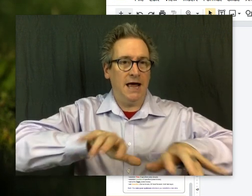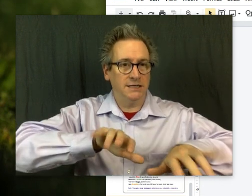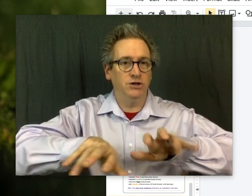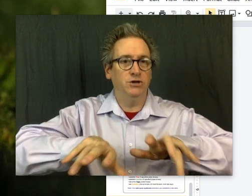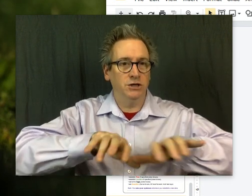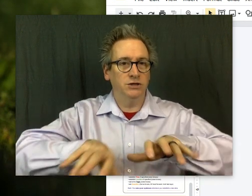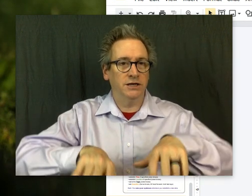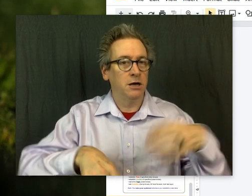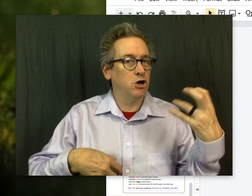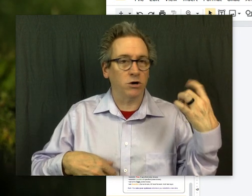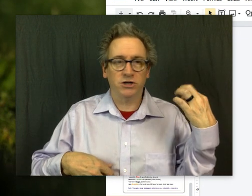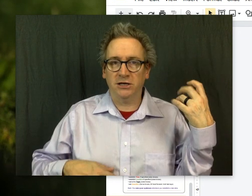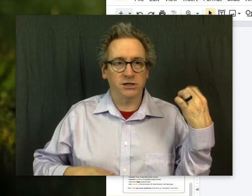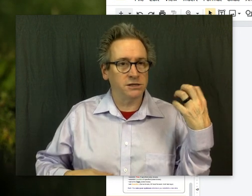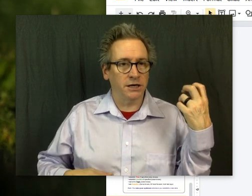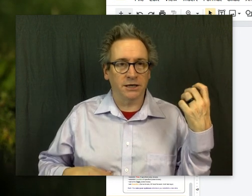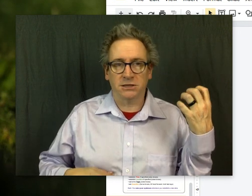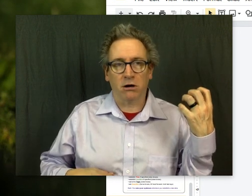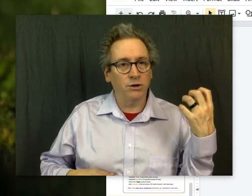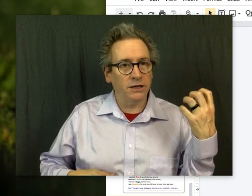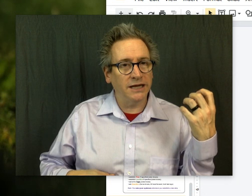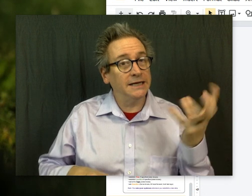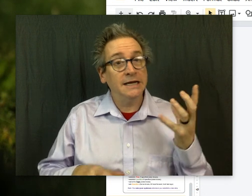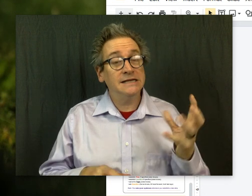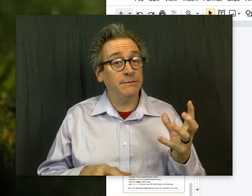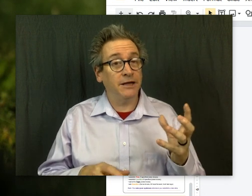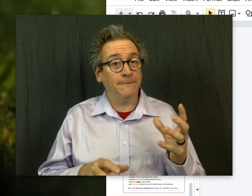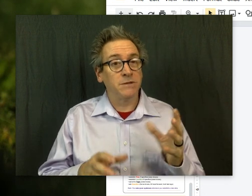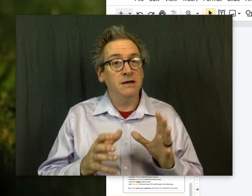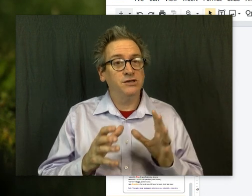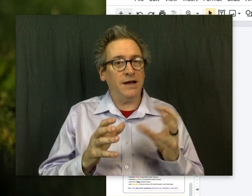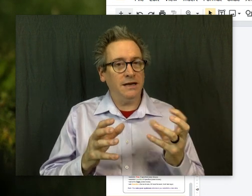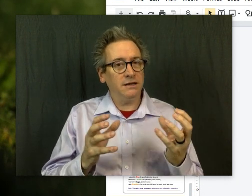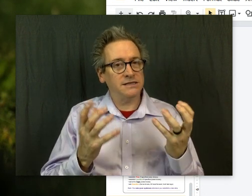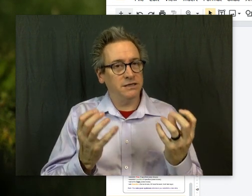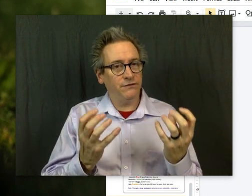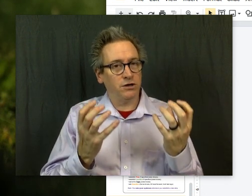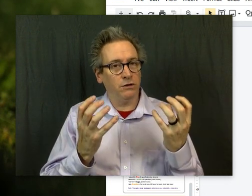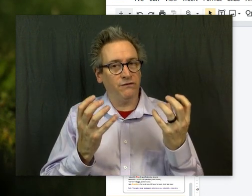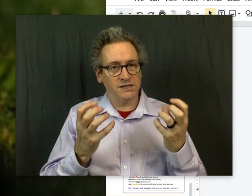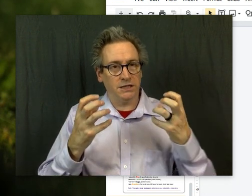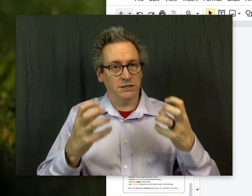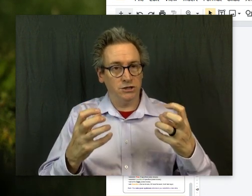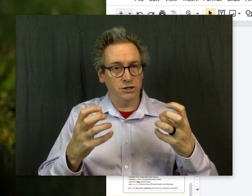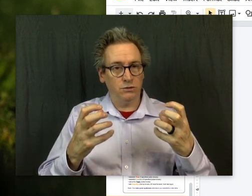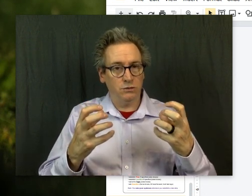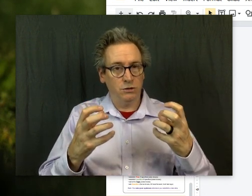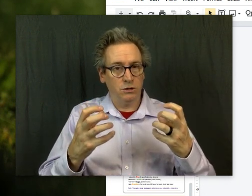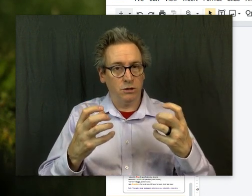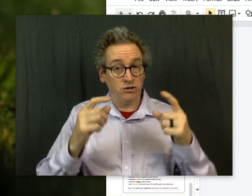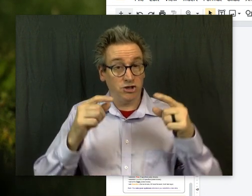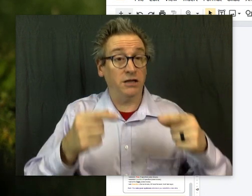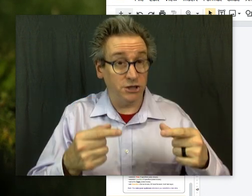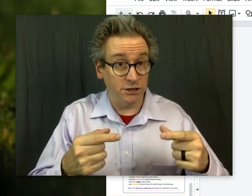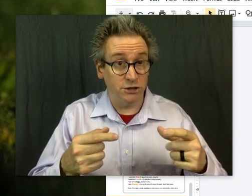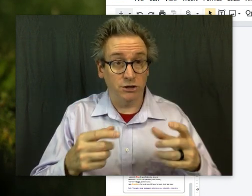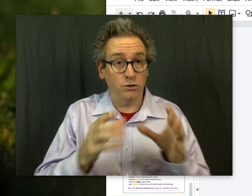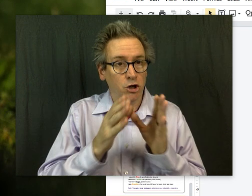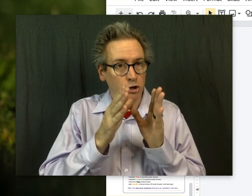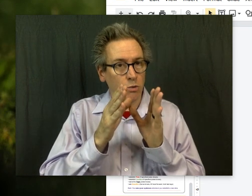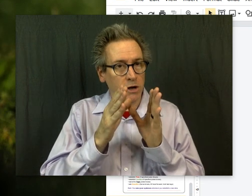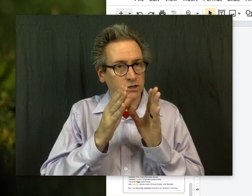on that until you can do it. Chord changes on a guitar or ukulele, same thing. So anything that's difficult physically to do, challenging